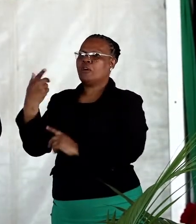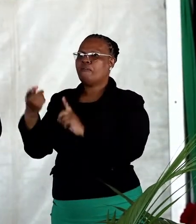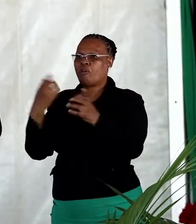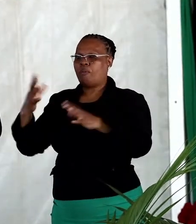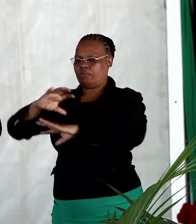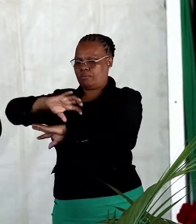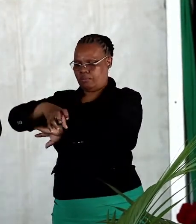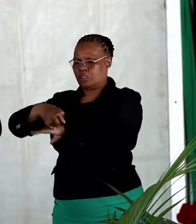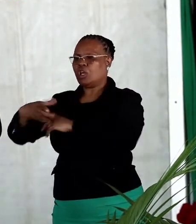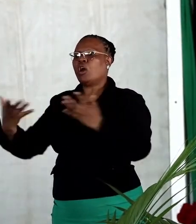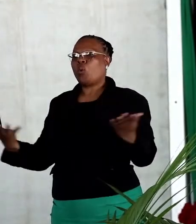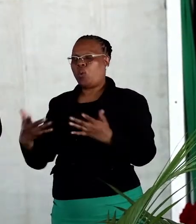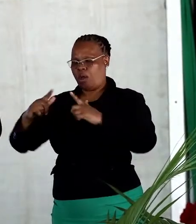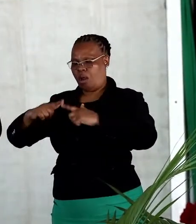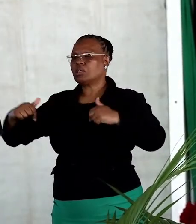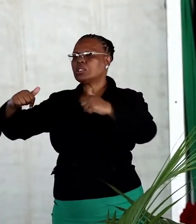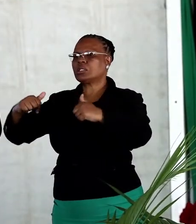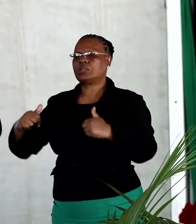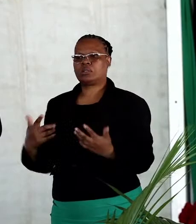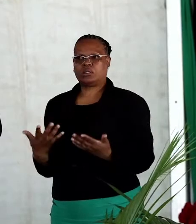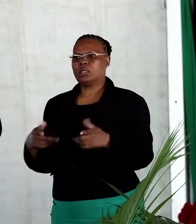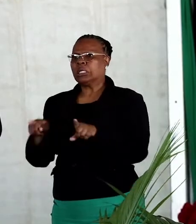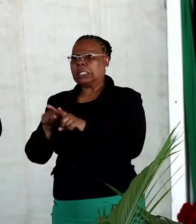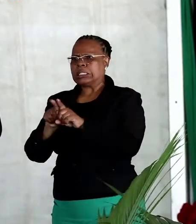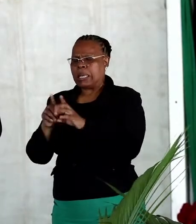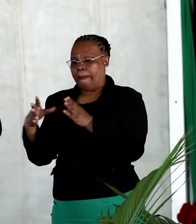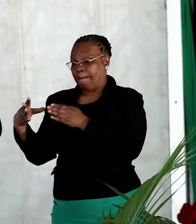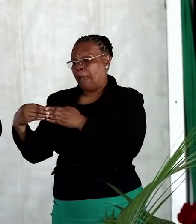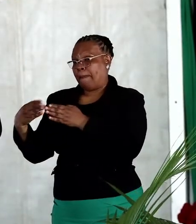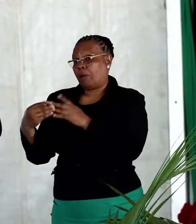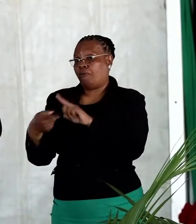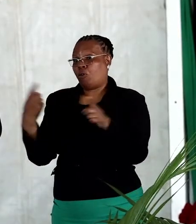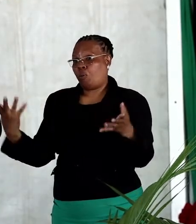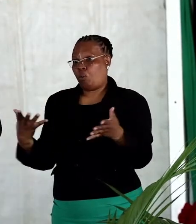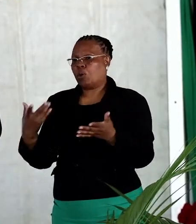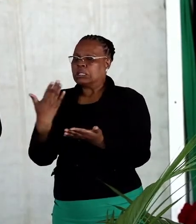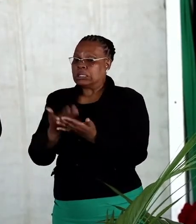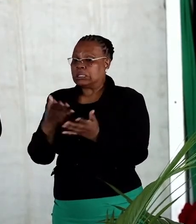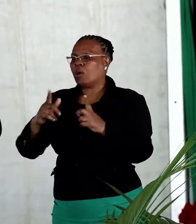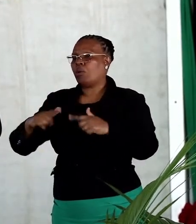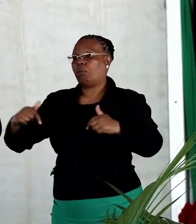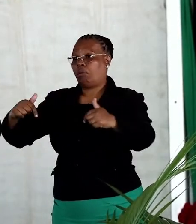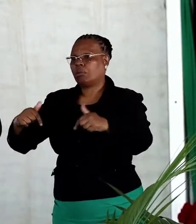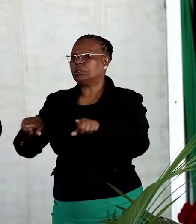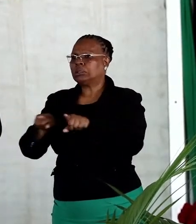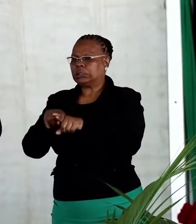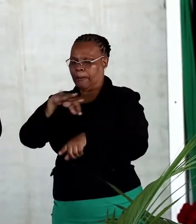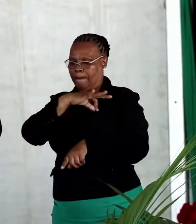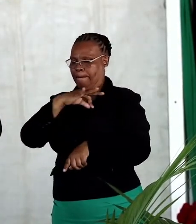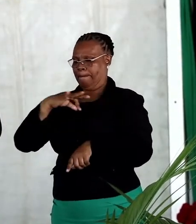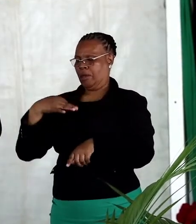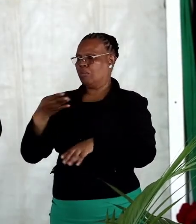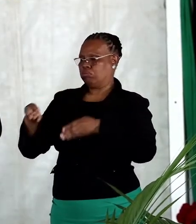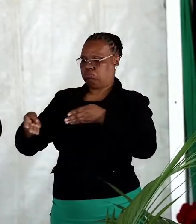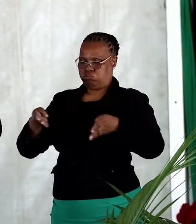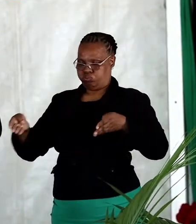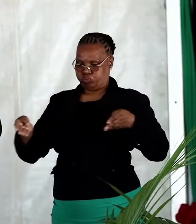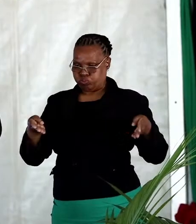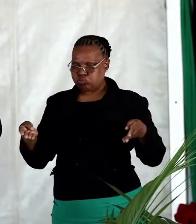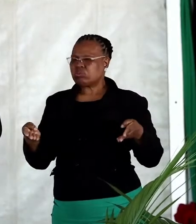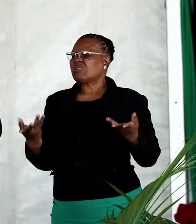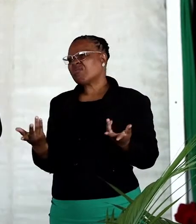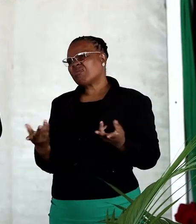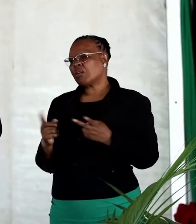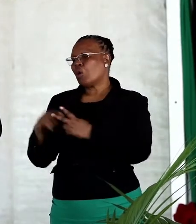Provincial Legislature, amalungu weProvincial Legislature, iMayoral Committee members ezilapha,